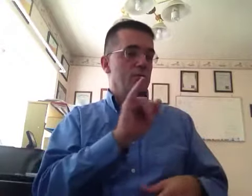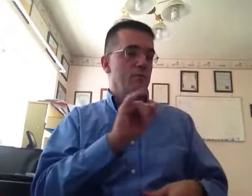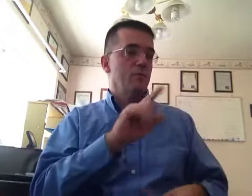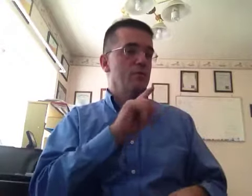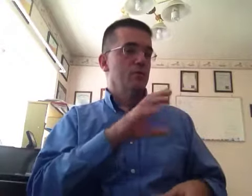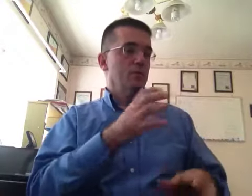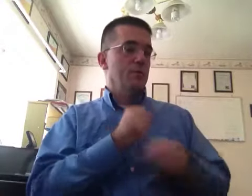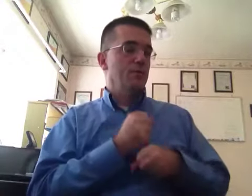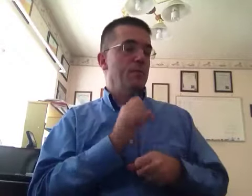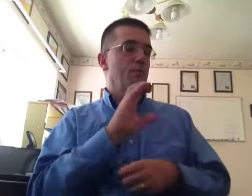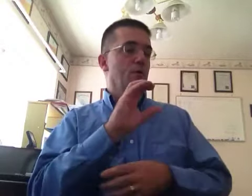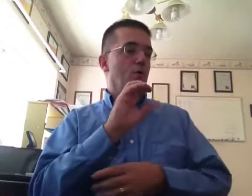but